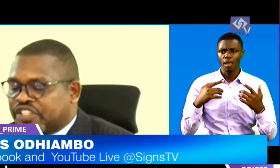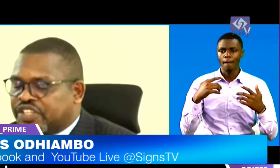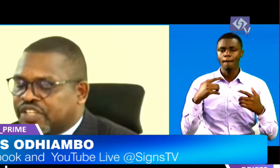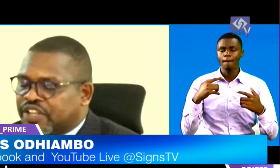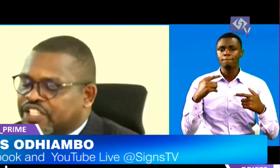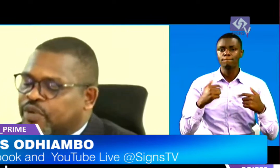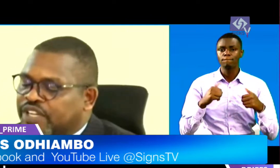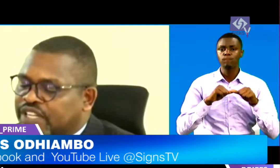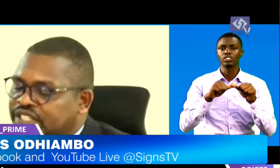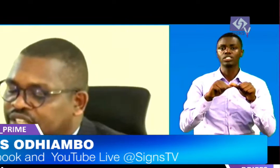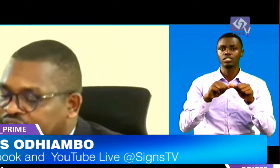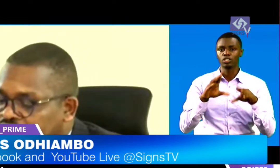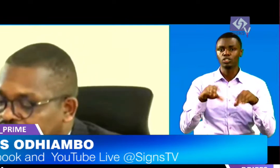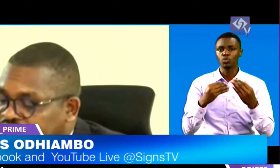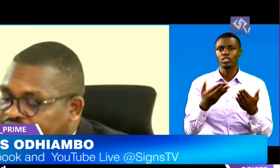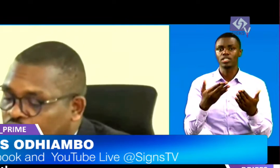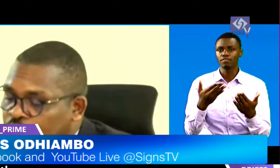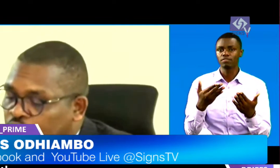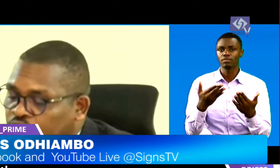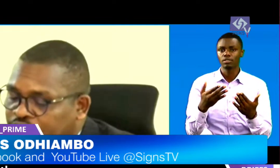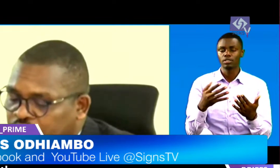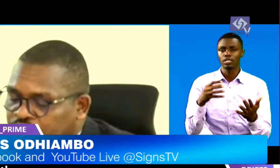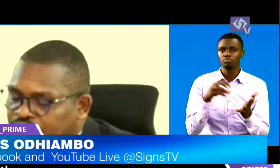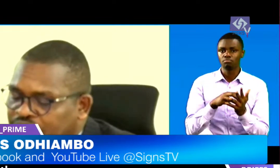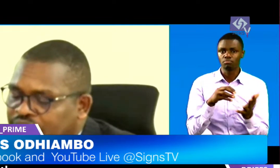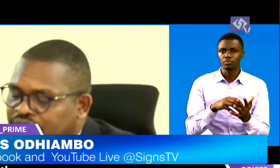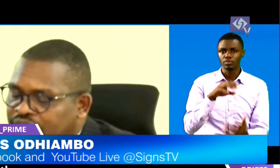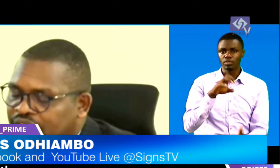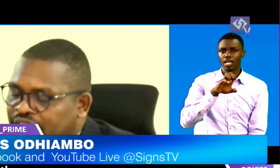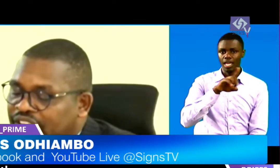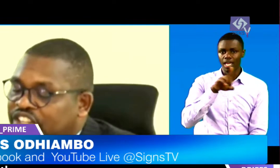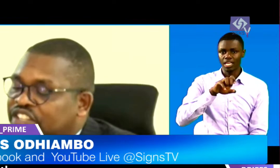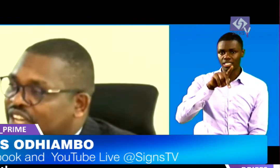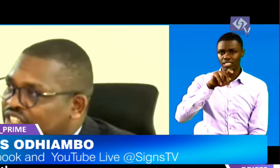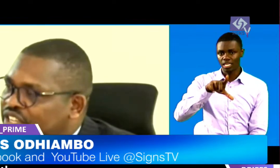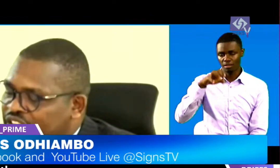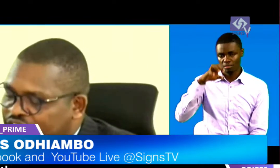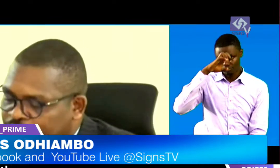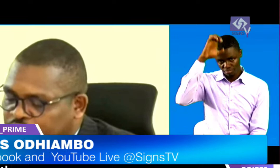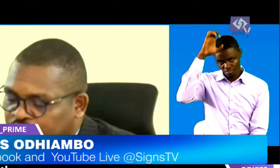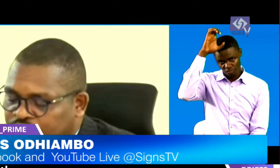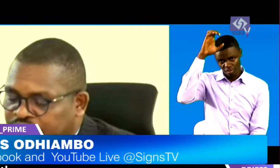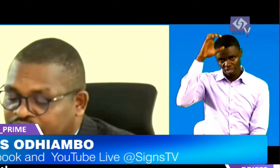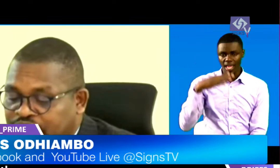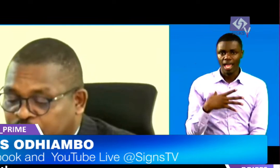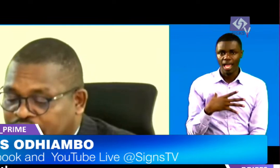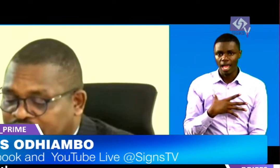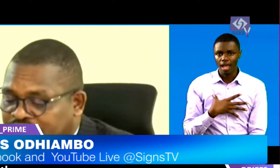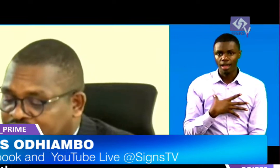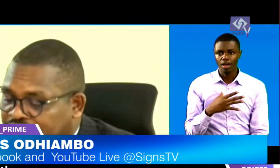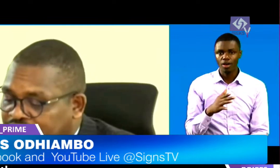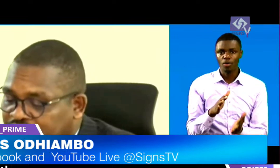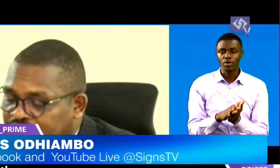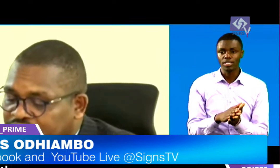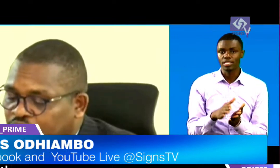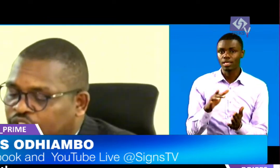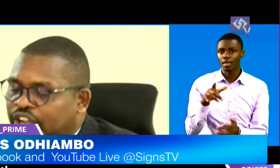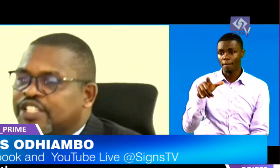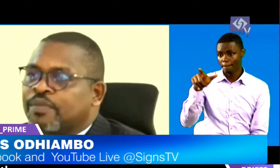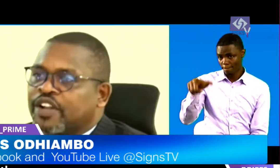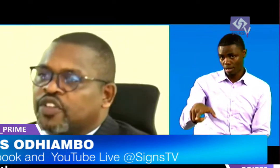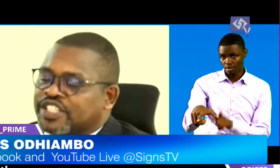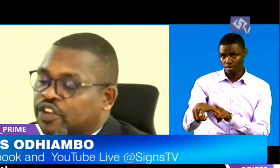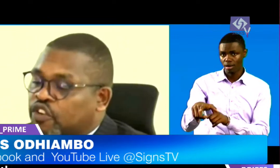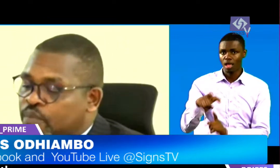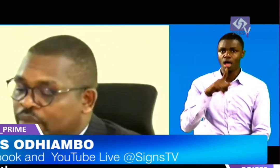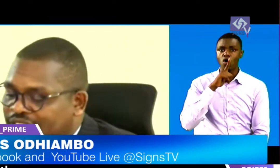to discharge the respondent, Ezekiel Ombokorero, and I discharge in respect of the respondents the